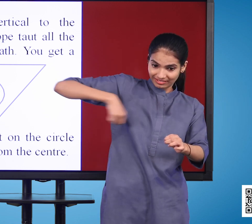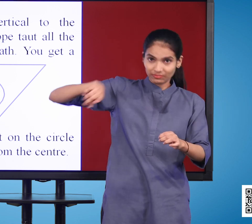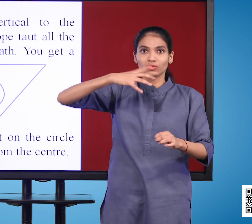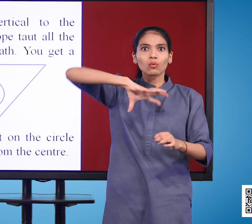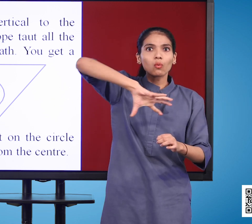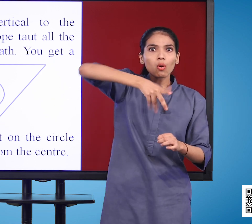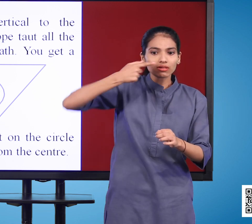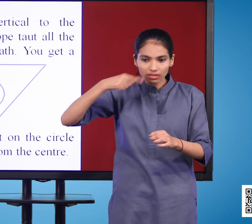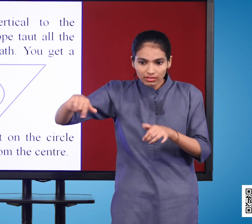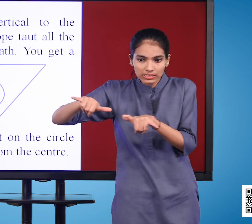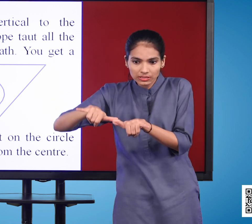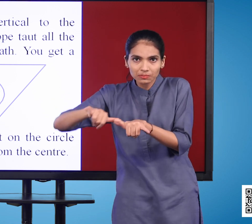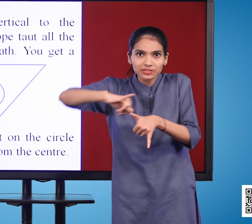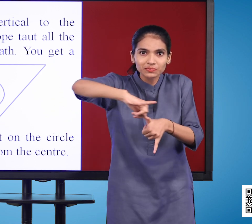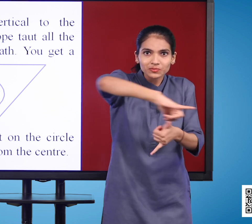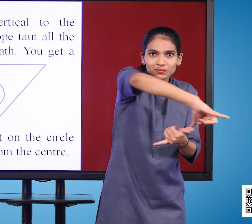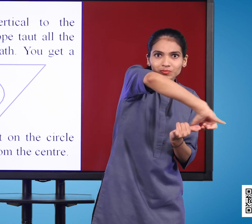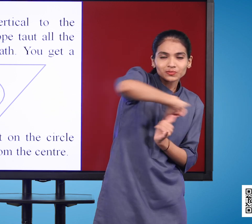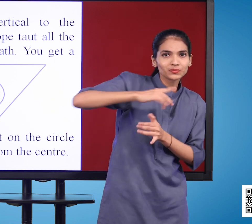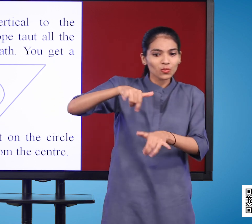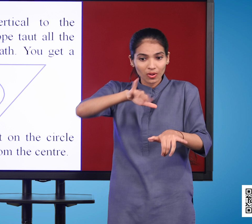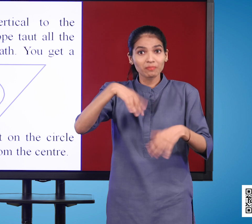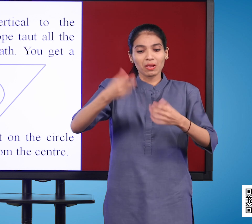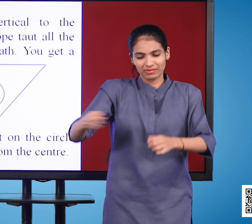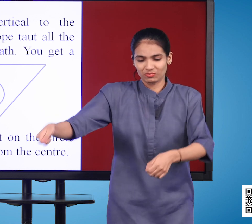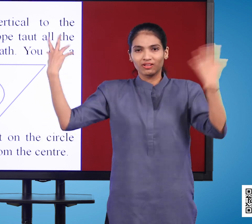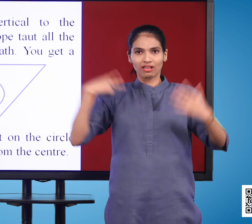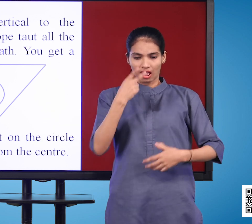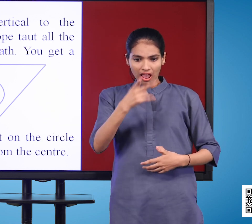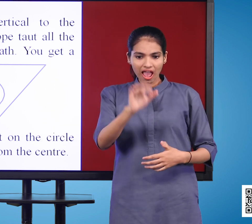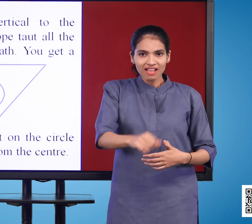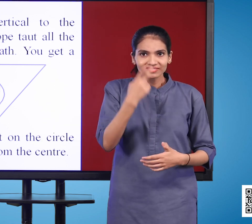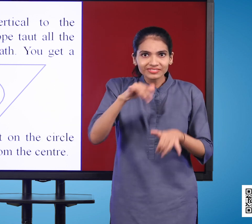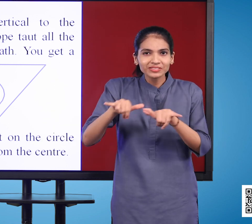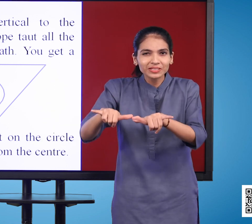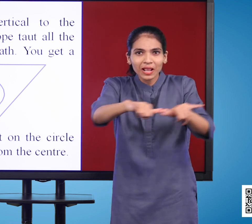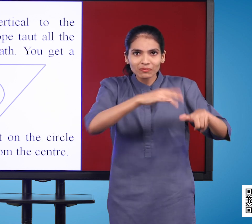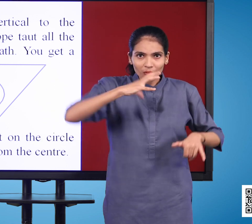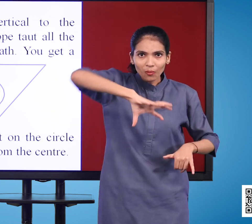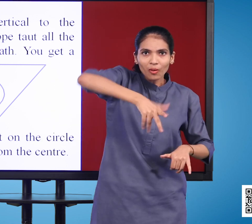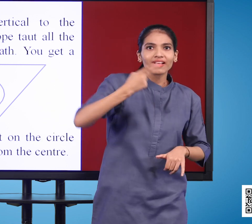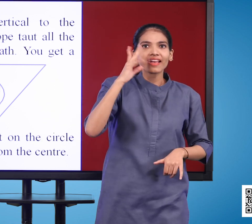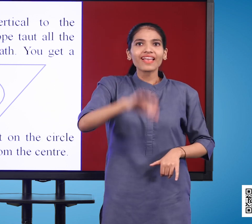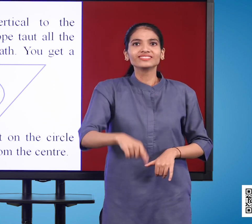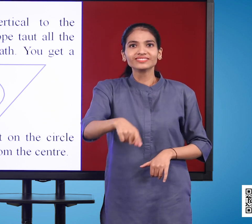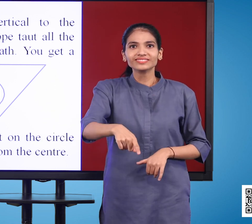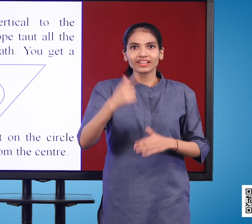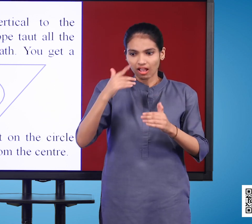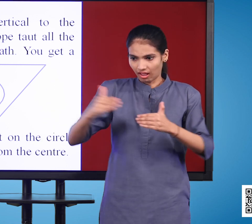You get a circle. Naturally, every point on the circle is at equal distance from the center.